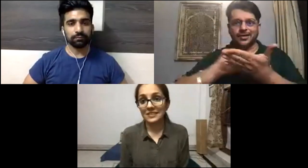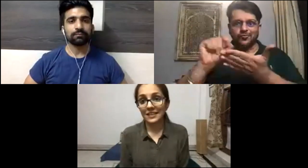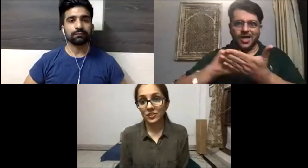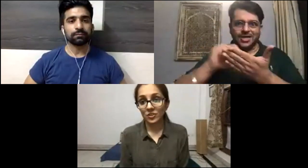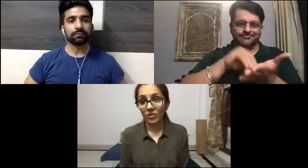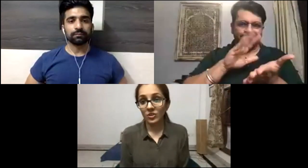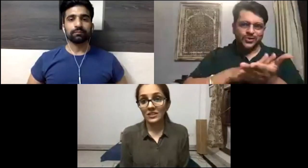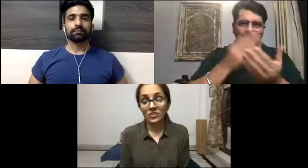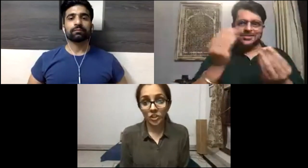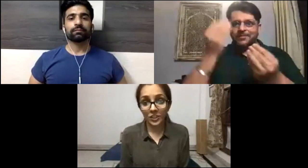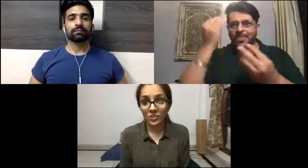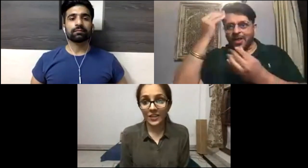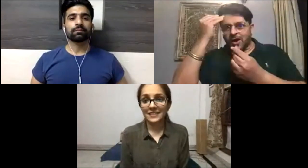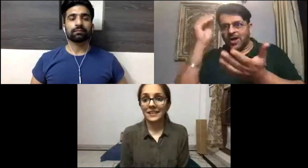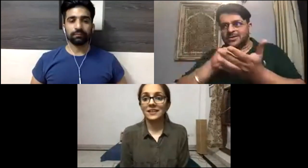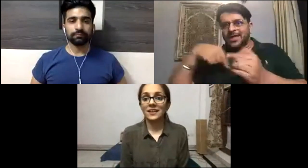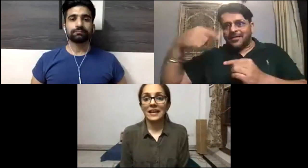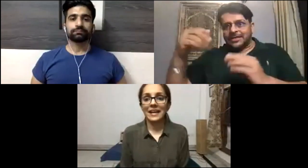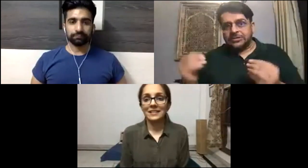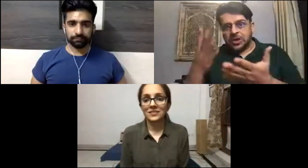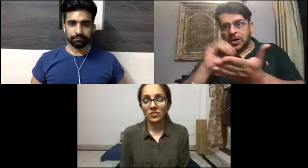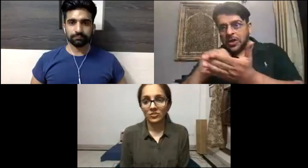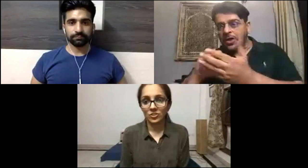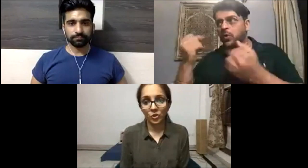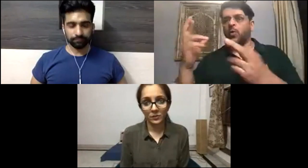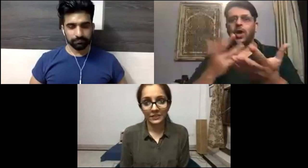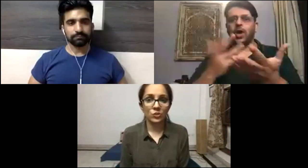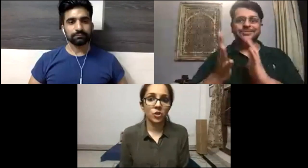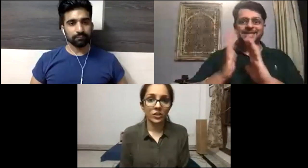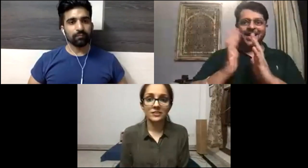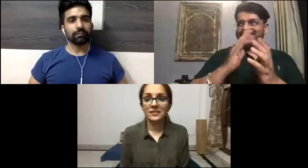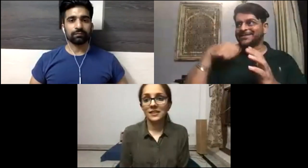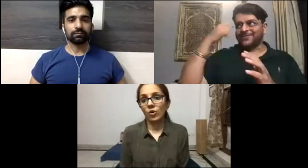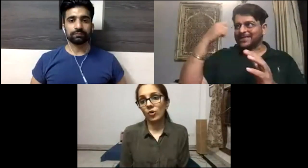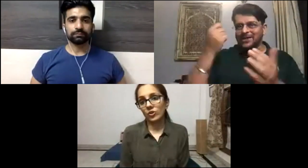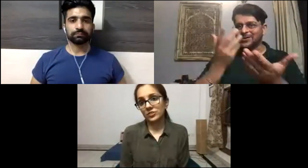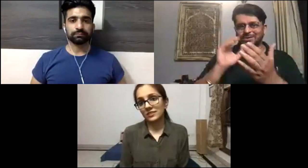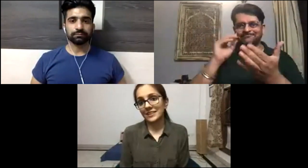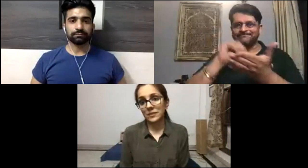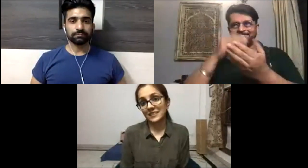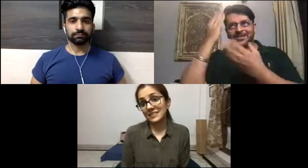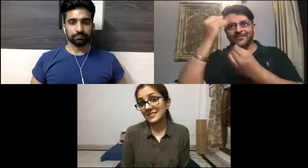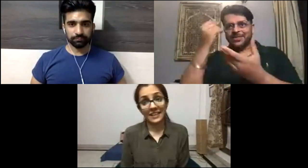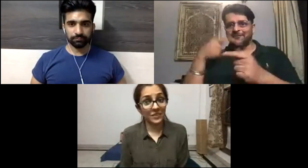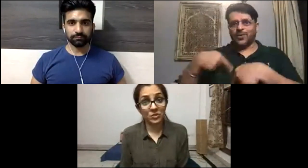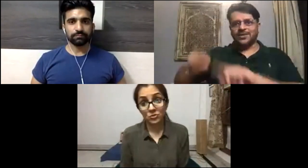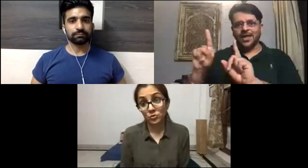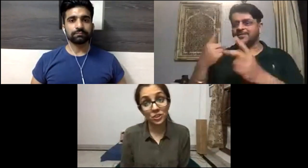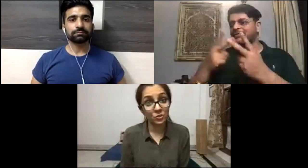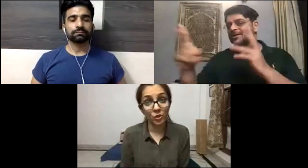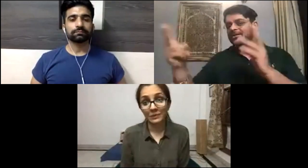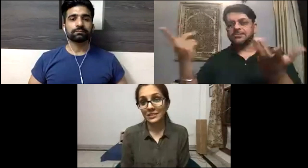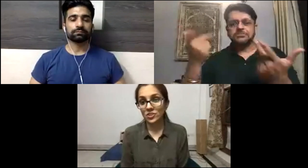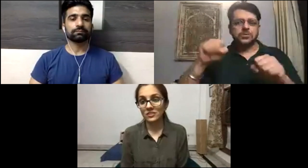examples like, journal writing and, just documenting your thoughts or expressing it in sign language through